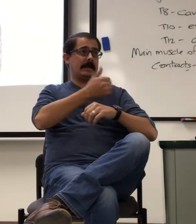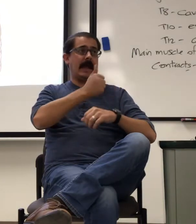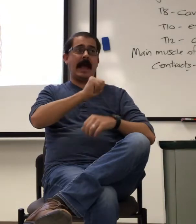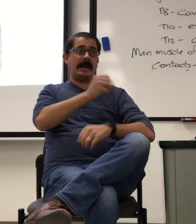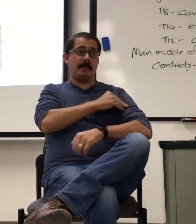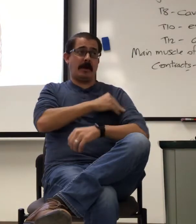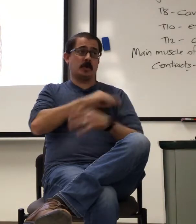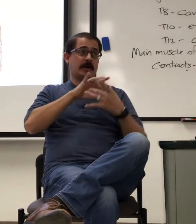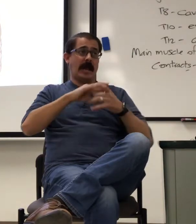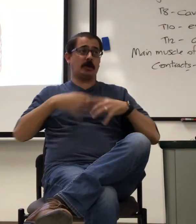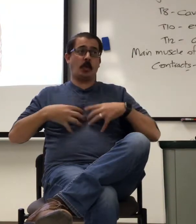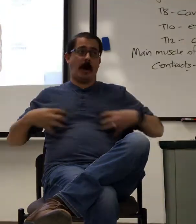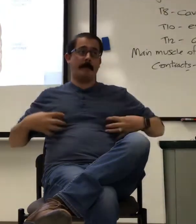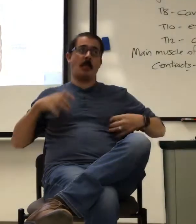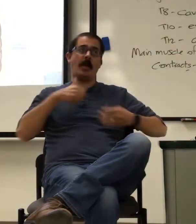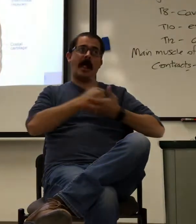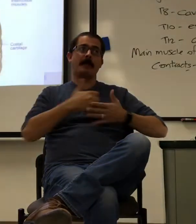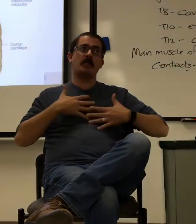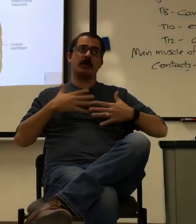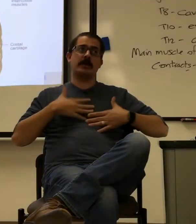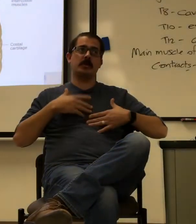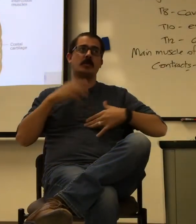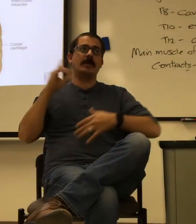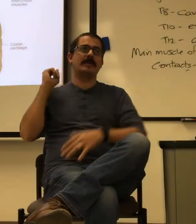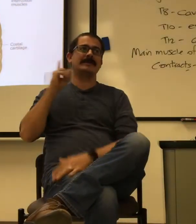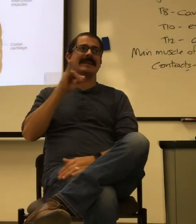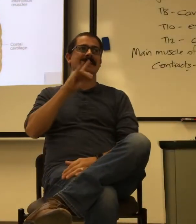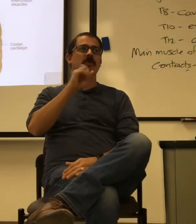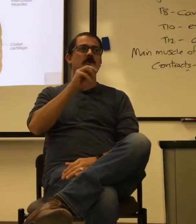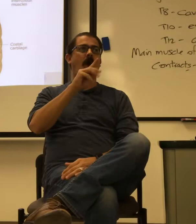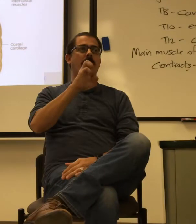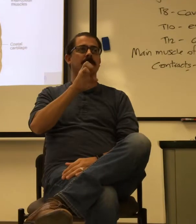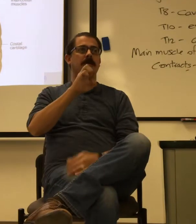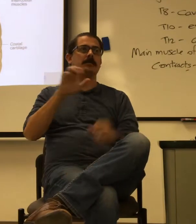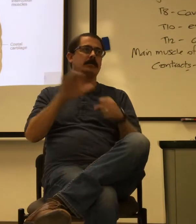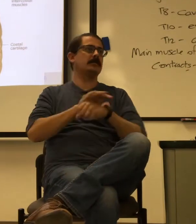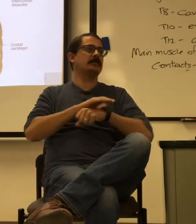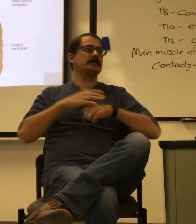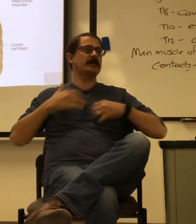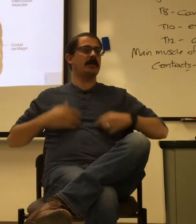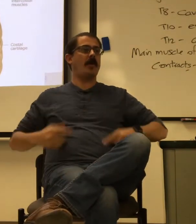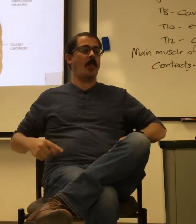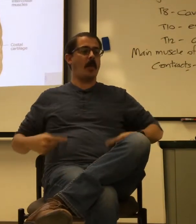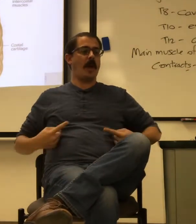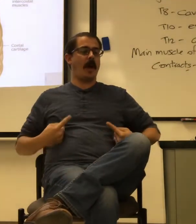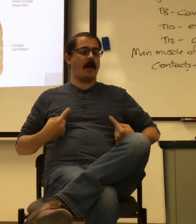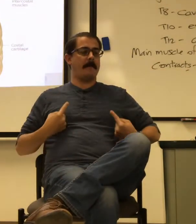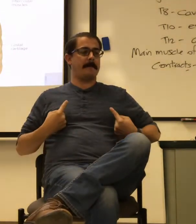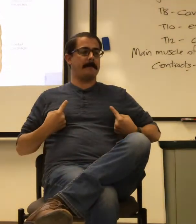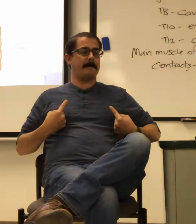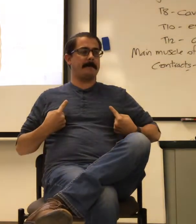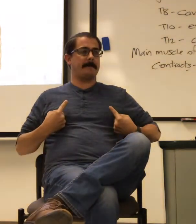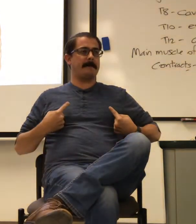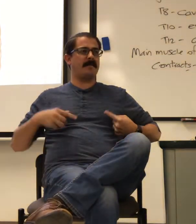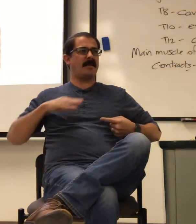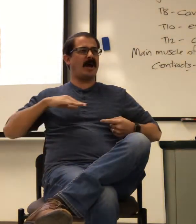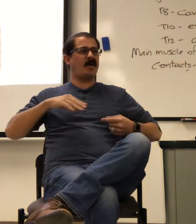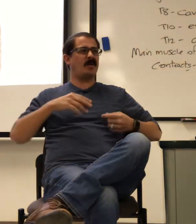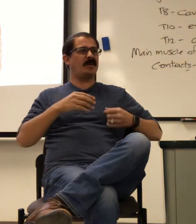inspiration. The external intercostals occupy all these spaces. They run all the way up to right around the